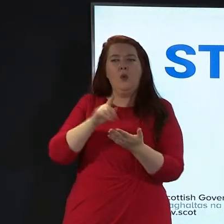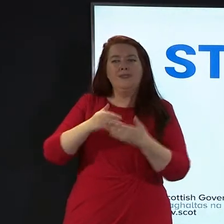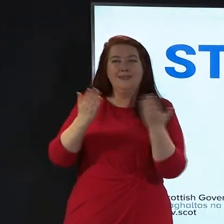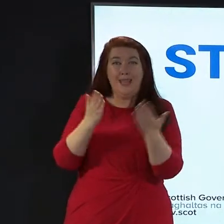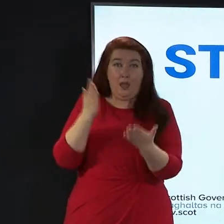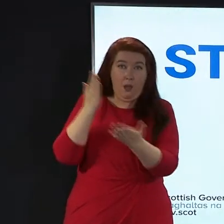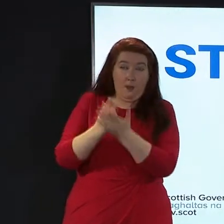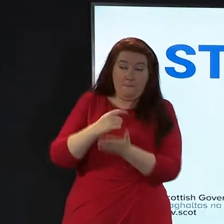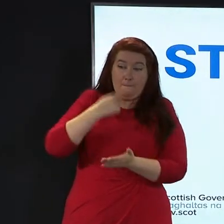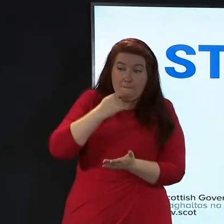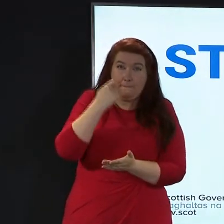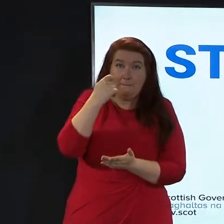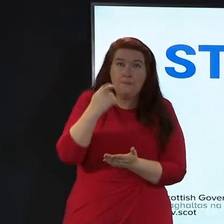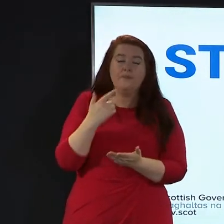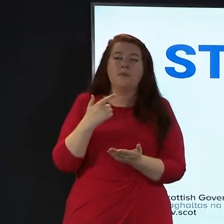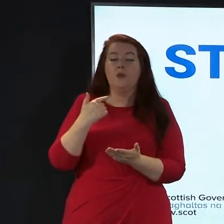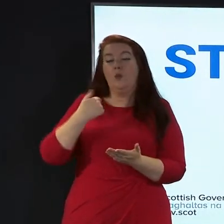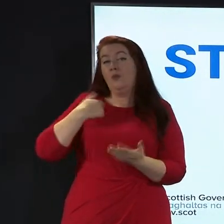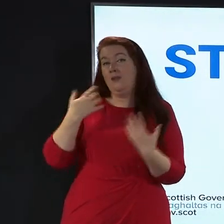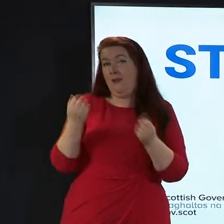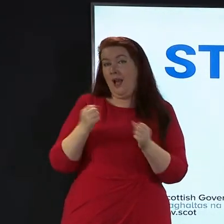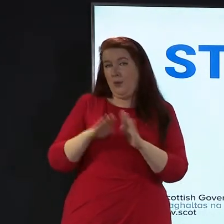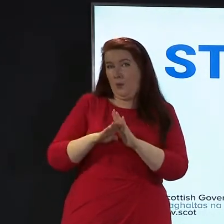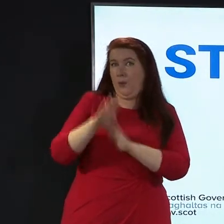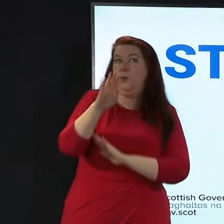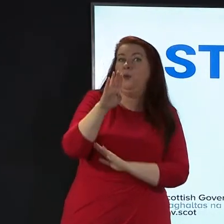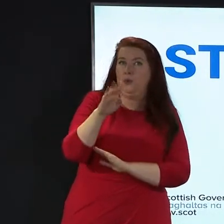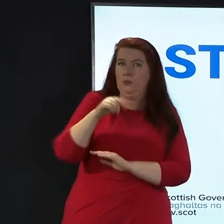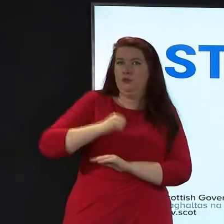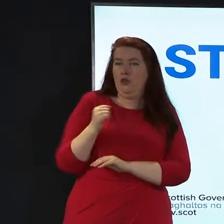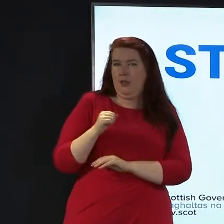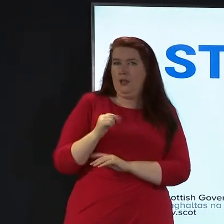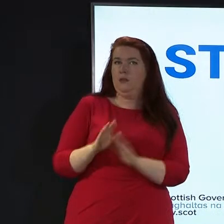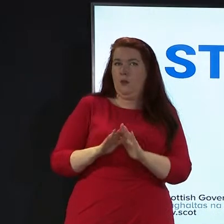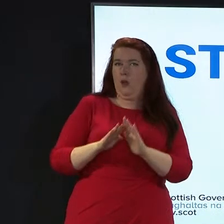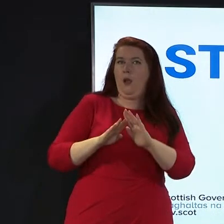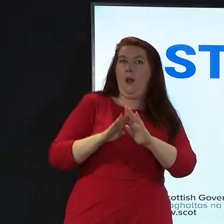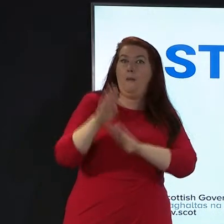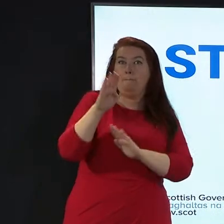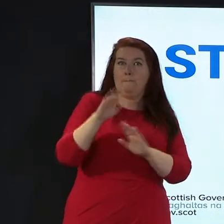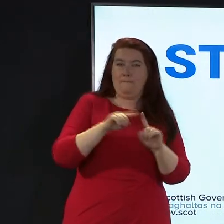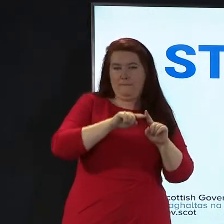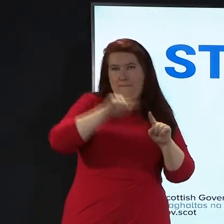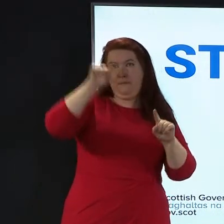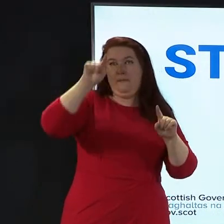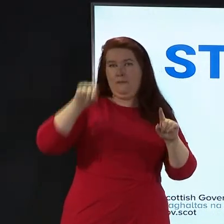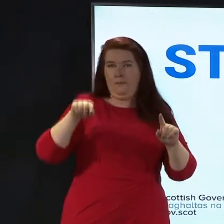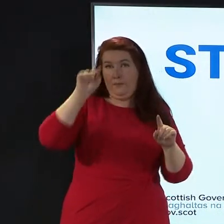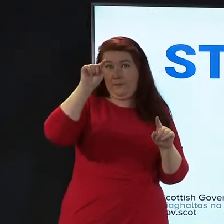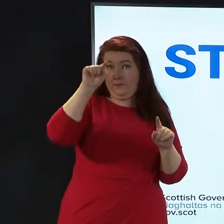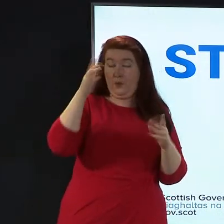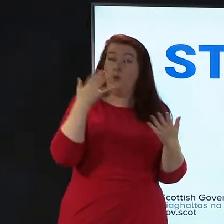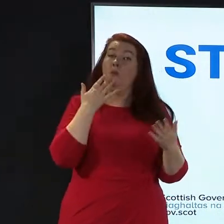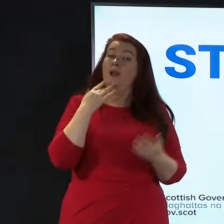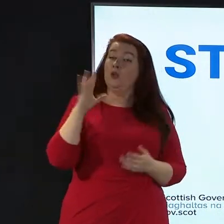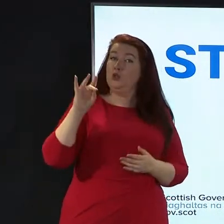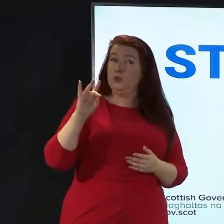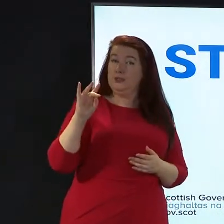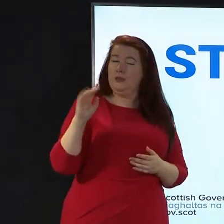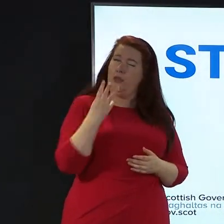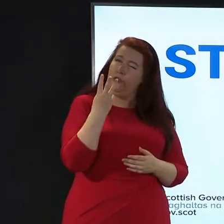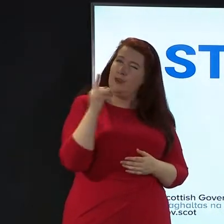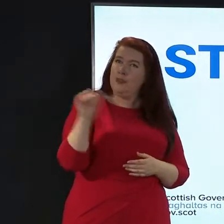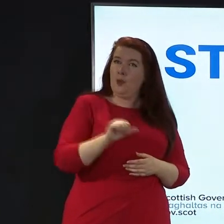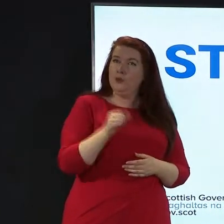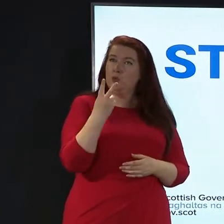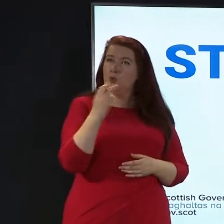taken. We had a peak in cases by specimen date last Tuesday, which was over, it was about 3,200 or